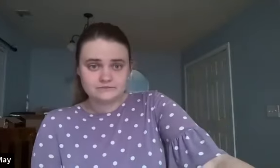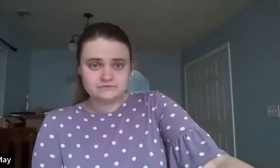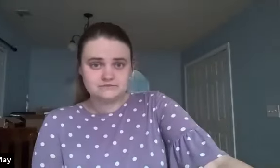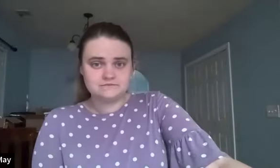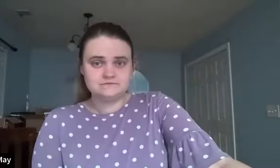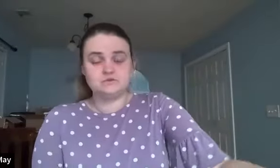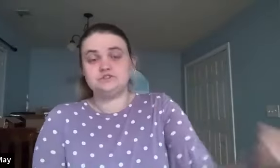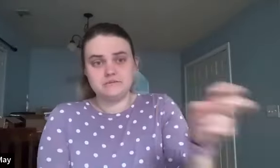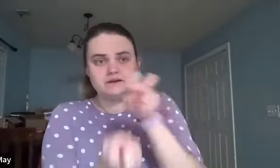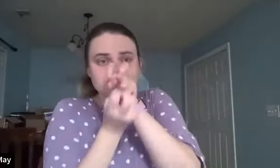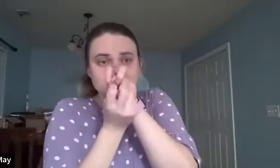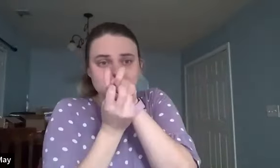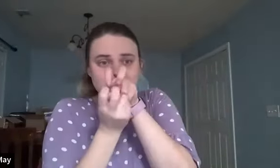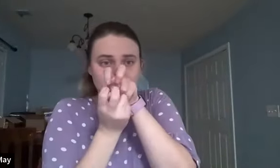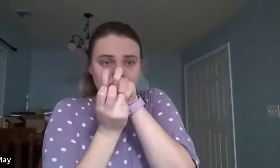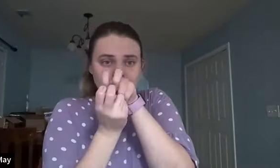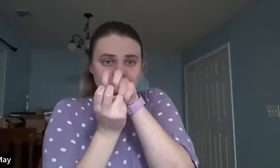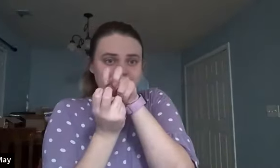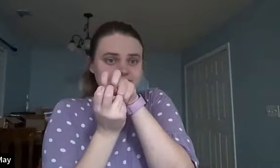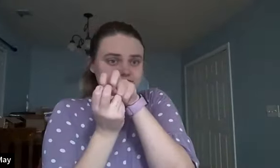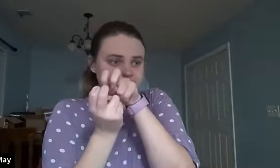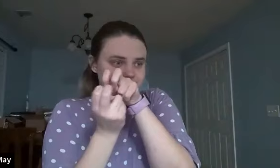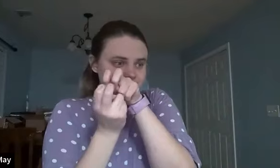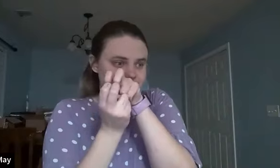Squirrel or chipmunk, squirrel.